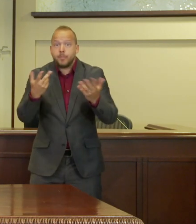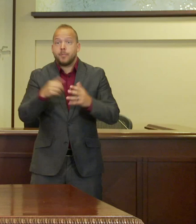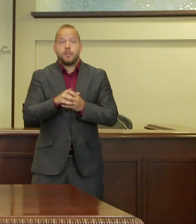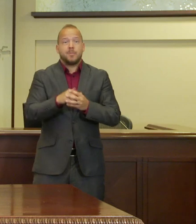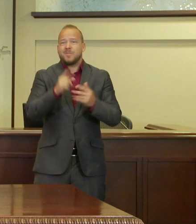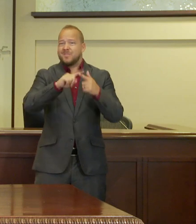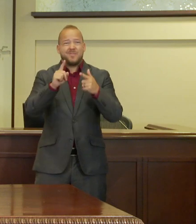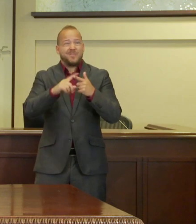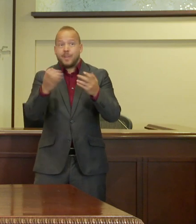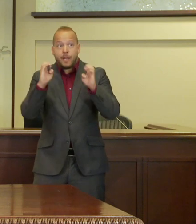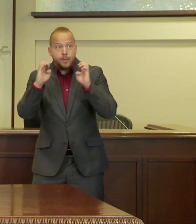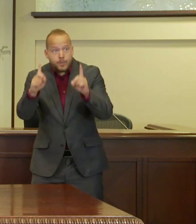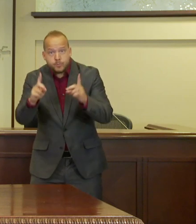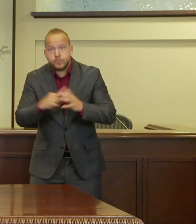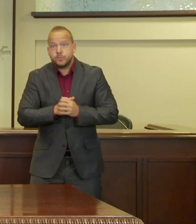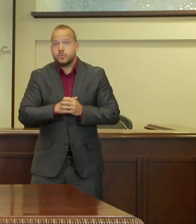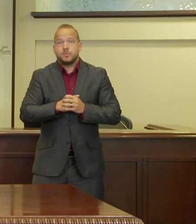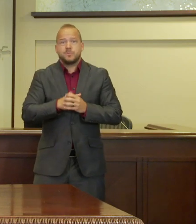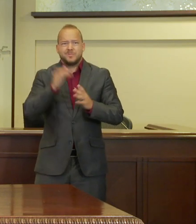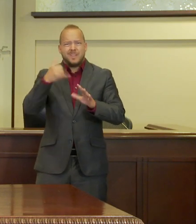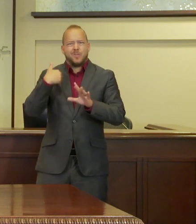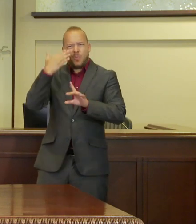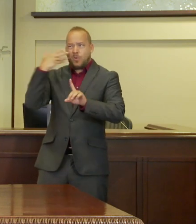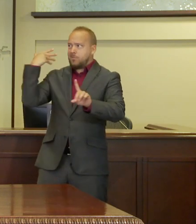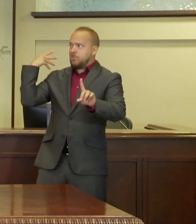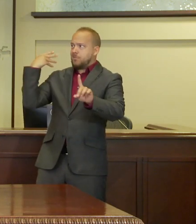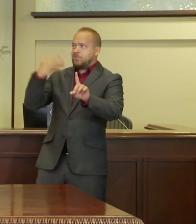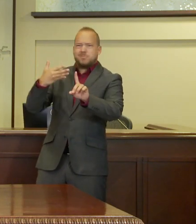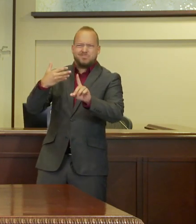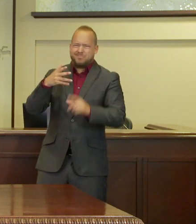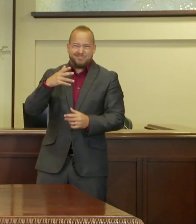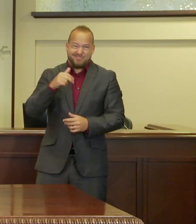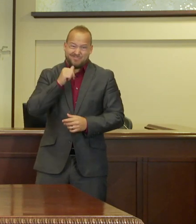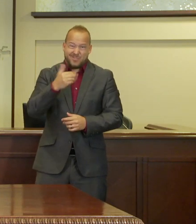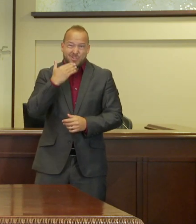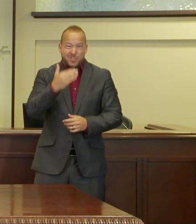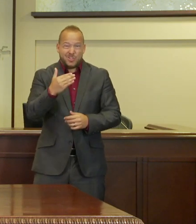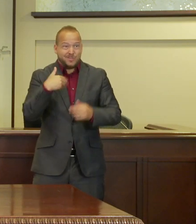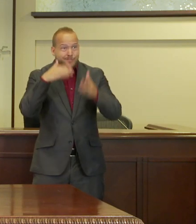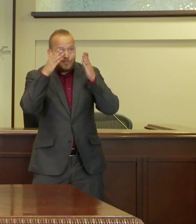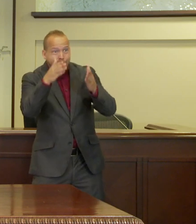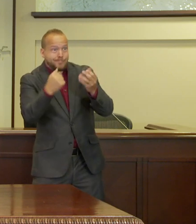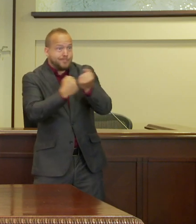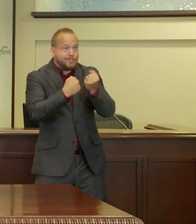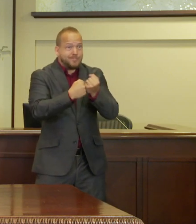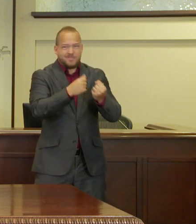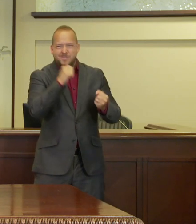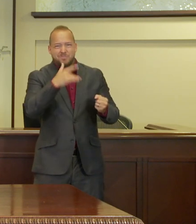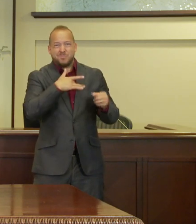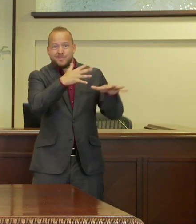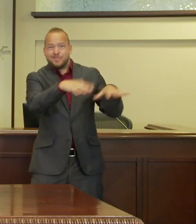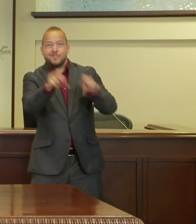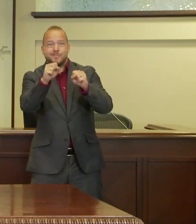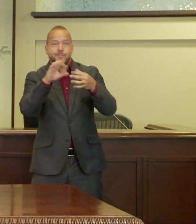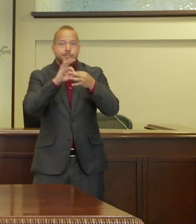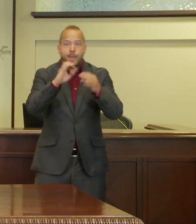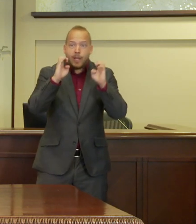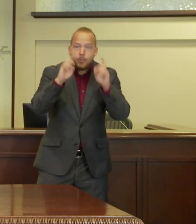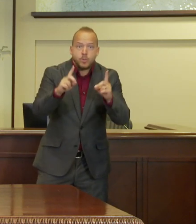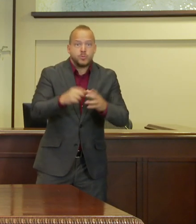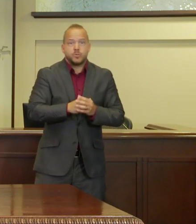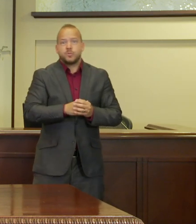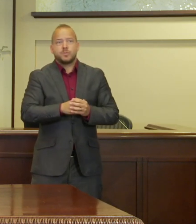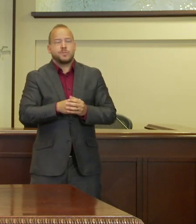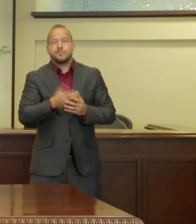that's not historically the direct responsibility of the city of Portland. Education is everybody's